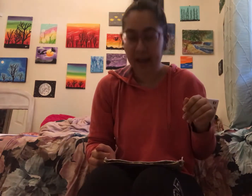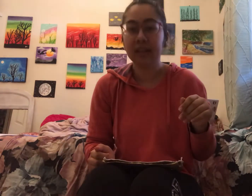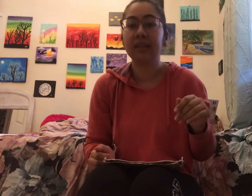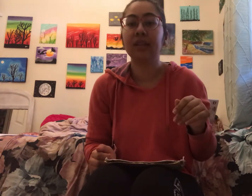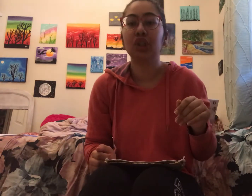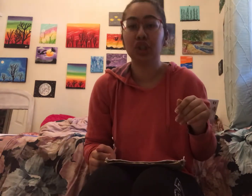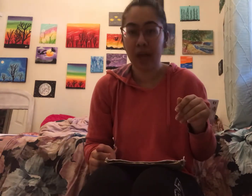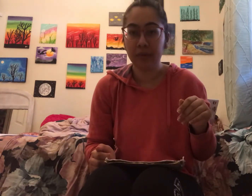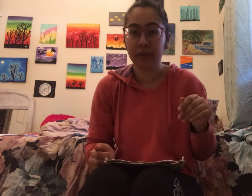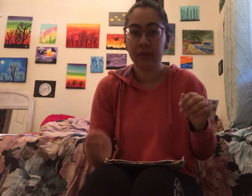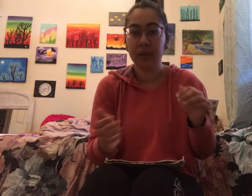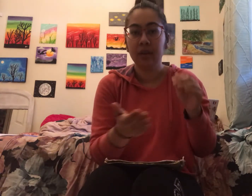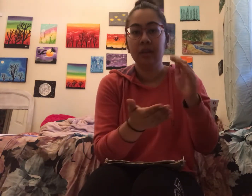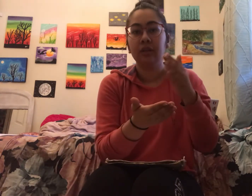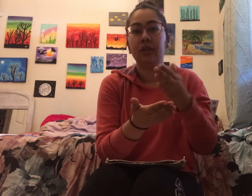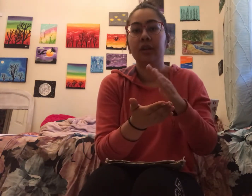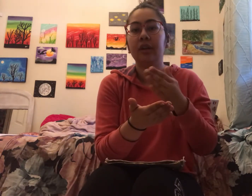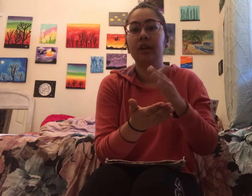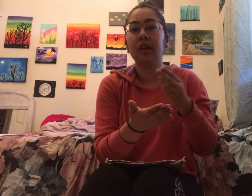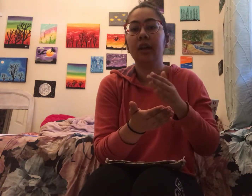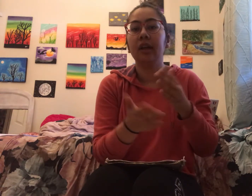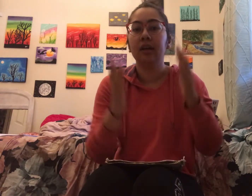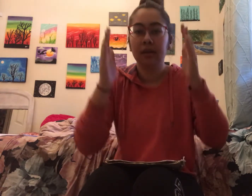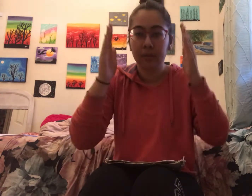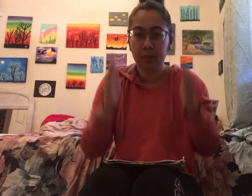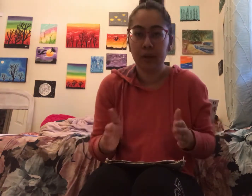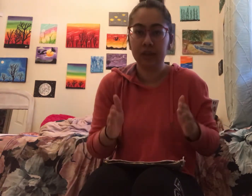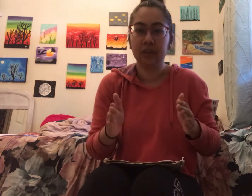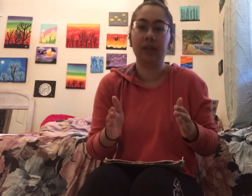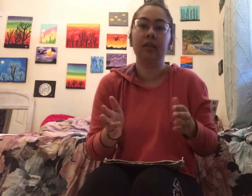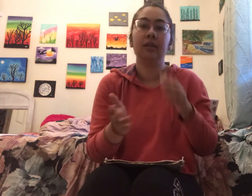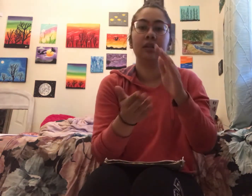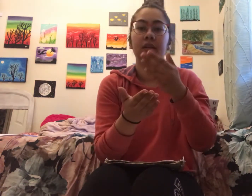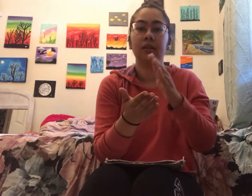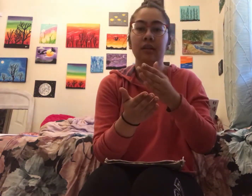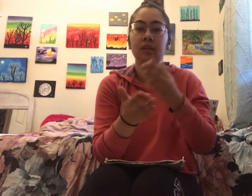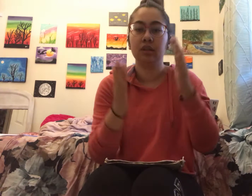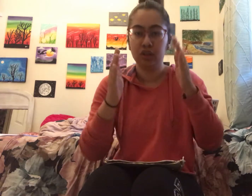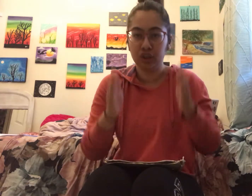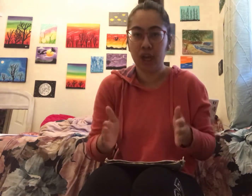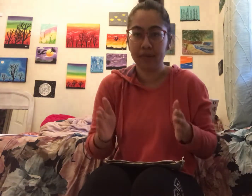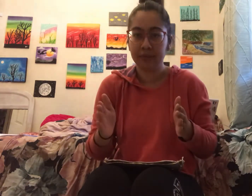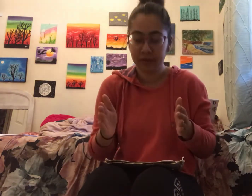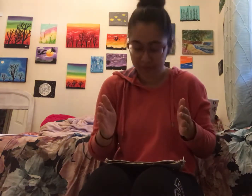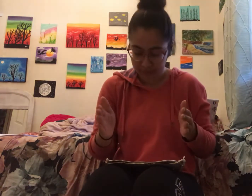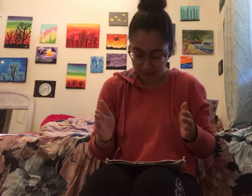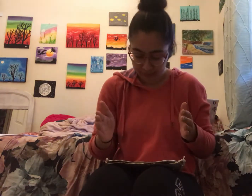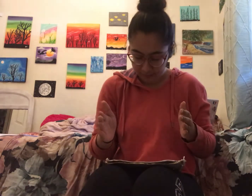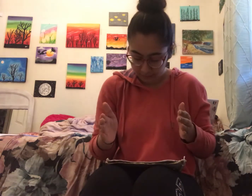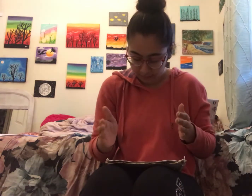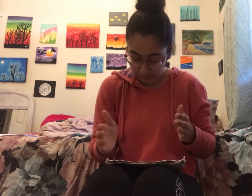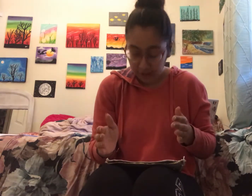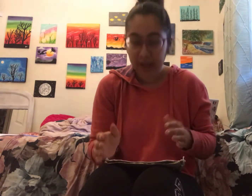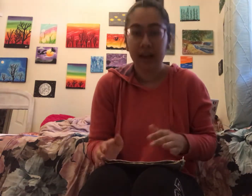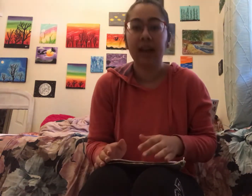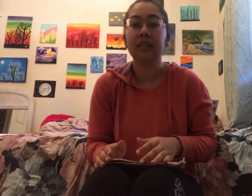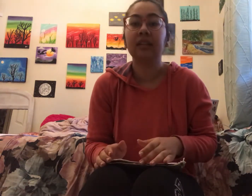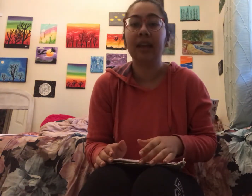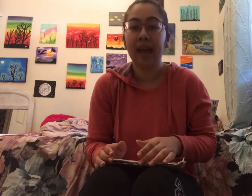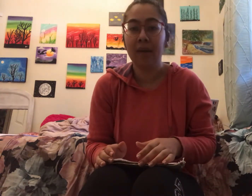Next is chef. So you're cooking, person, chef. Next is a